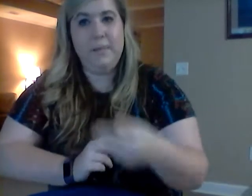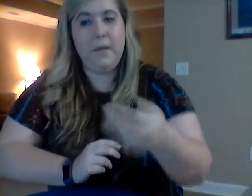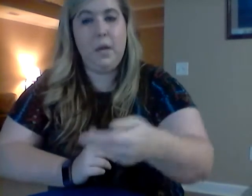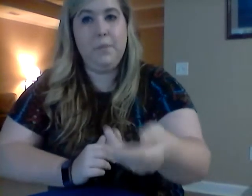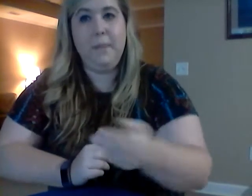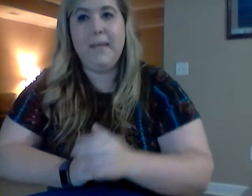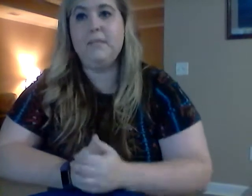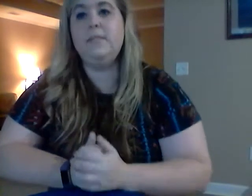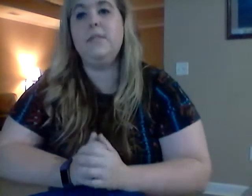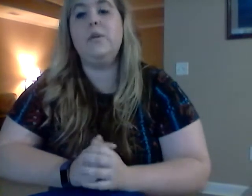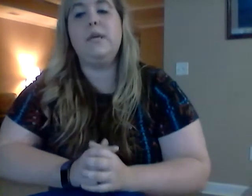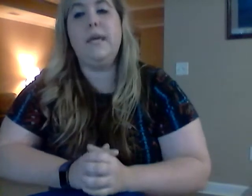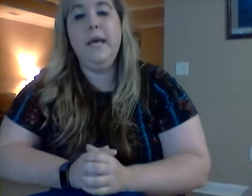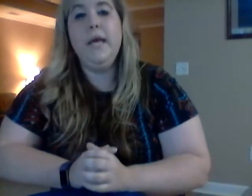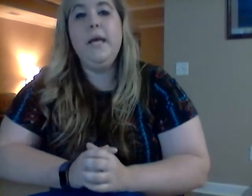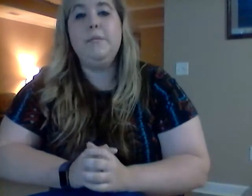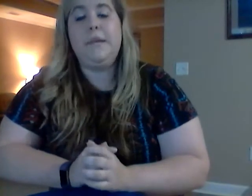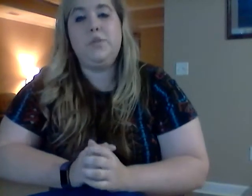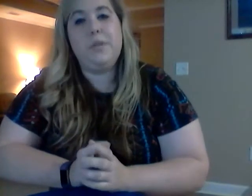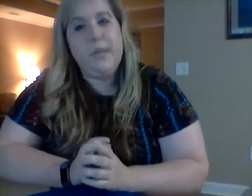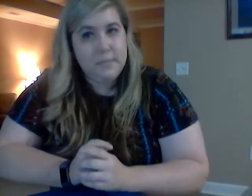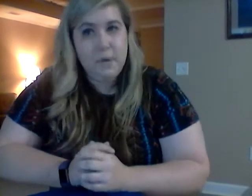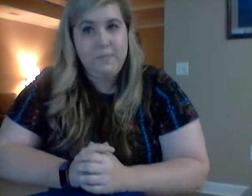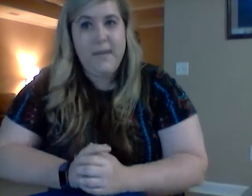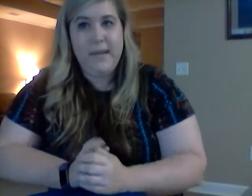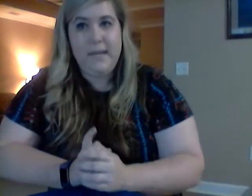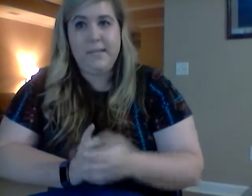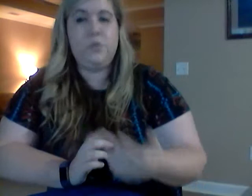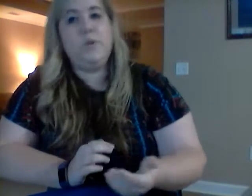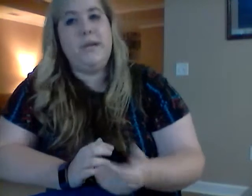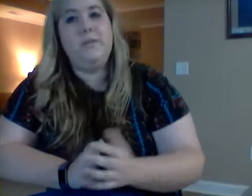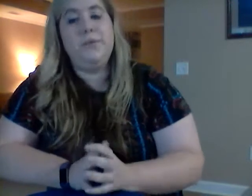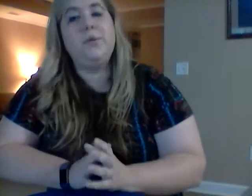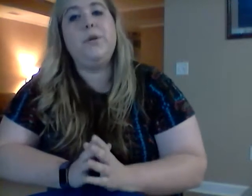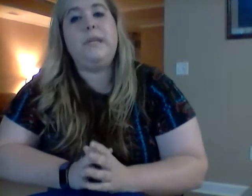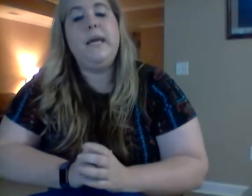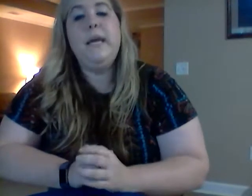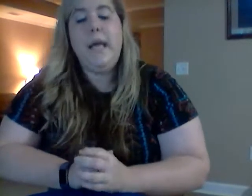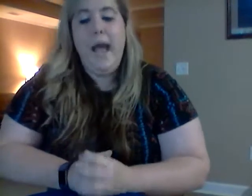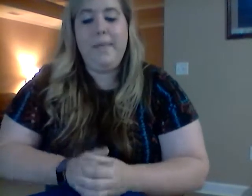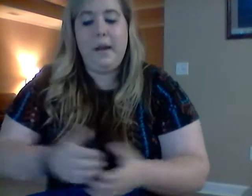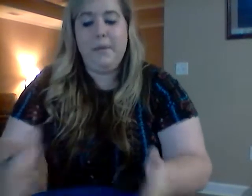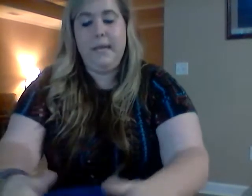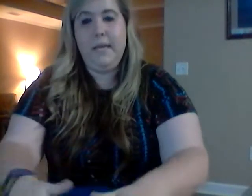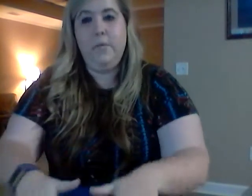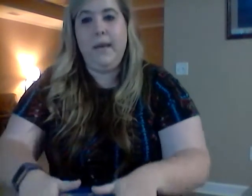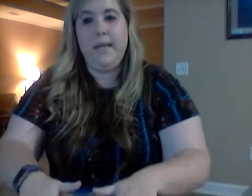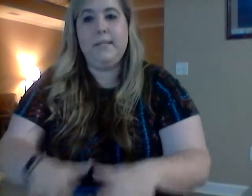a couple of bites to the cookie to make sure that he's motivated, he's intrigued for the cookie. And then I would take it away and